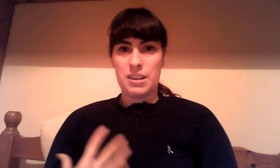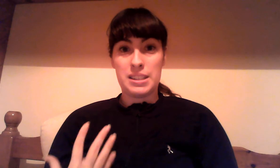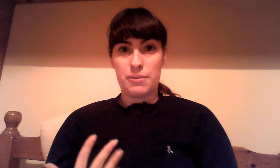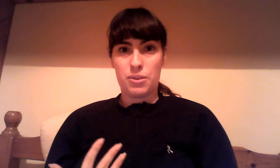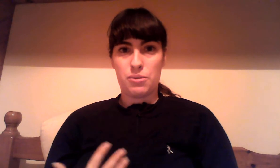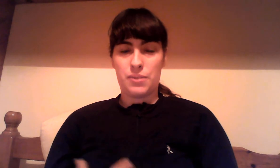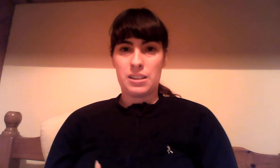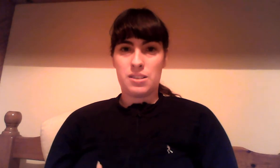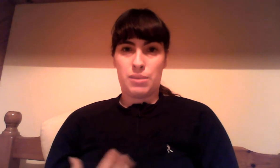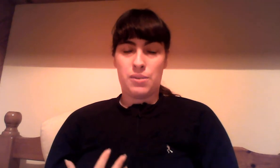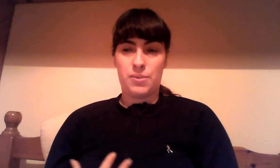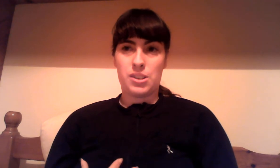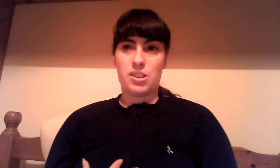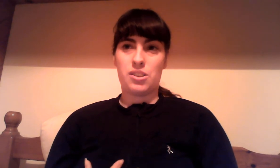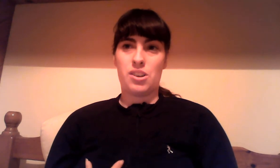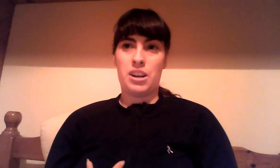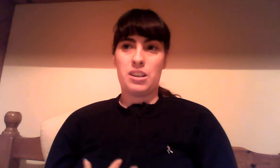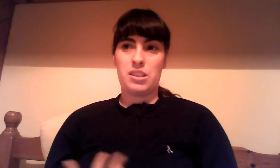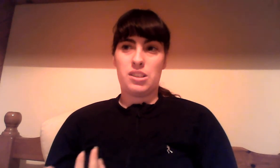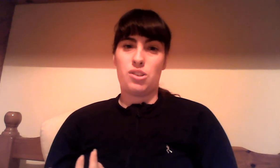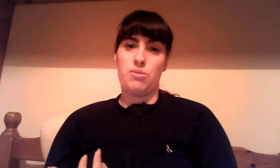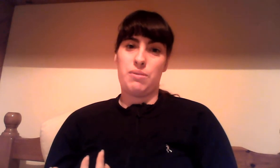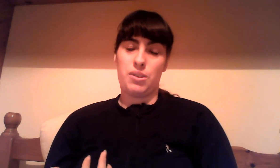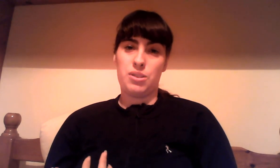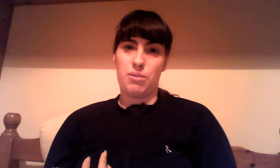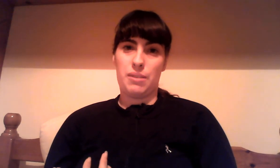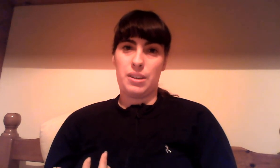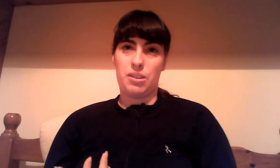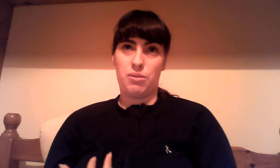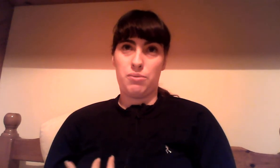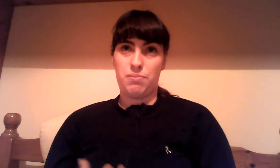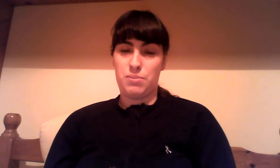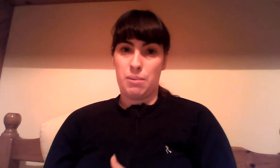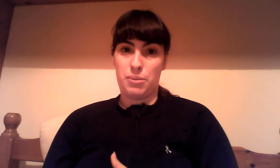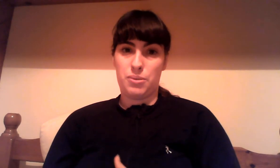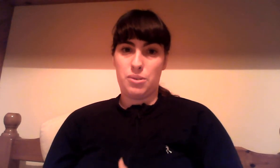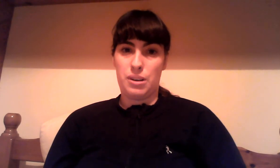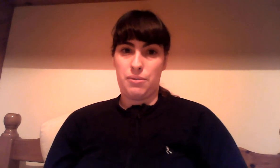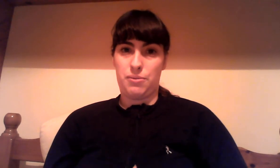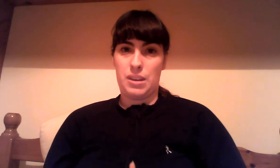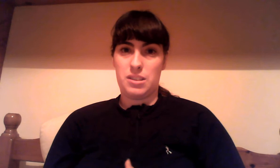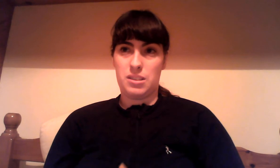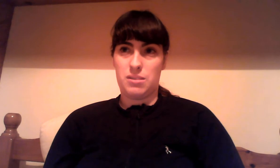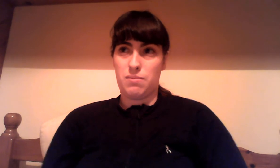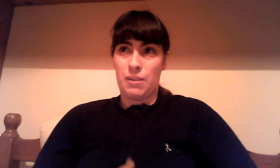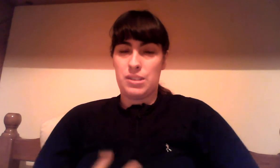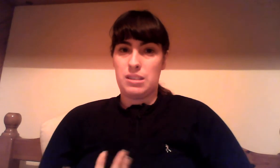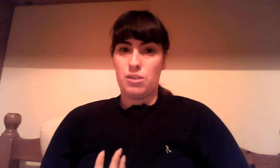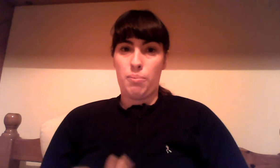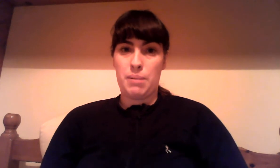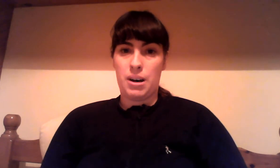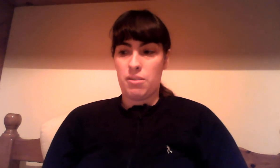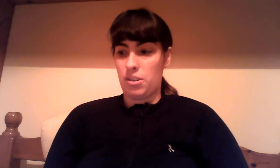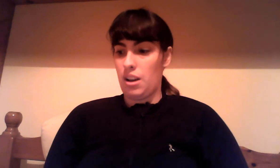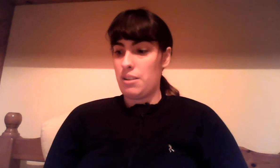difficult thing to when you first start signing because it's so different to anything you've done before if it's if it's not been a part of your life.